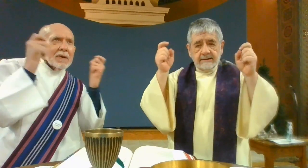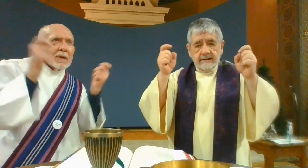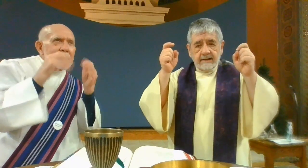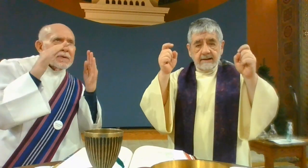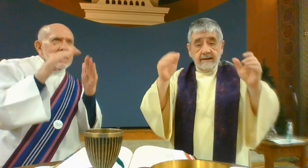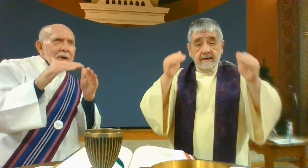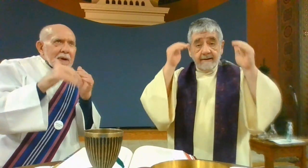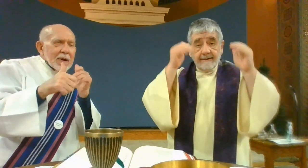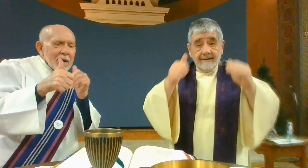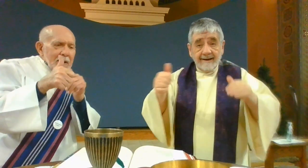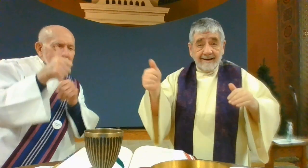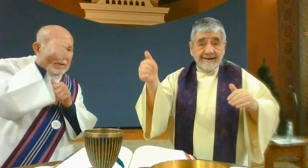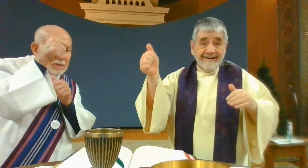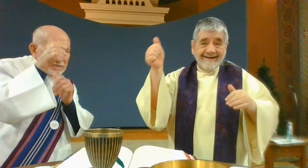Hosanna in the highest.